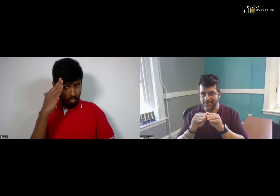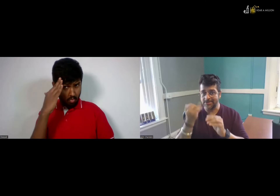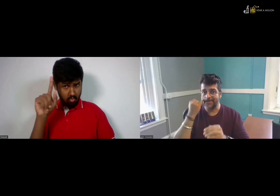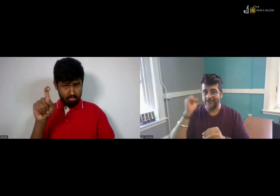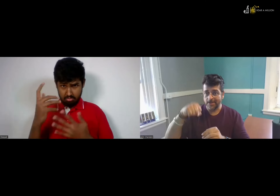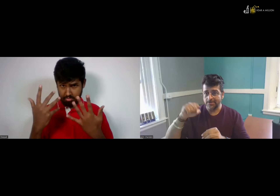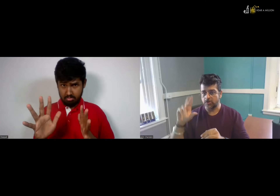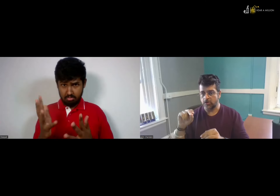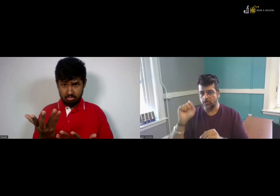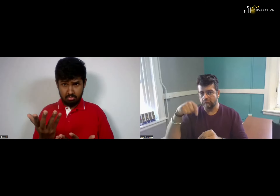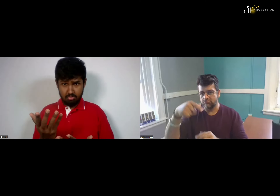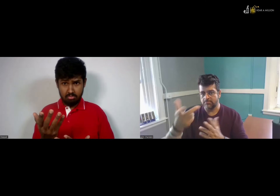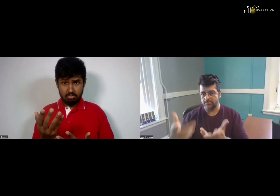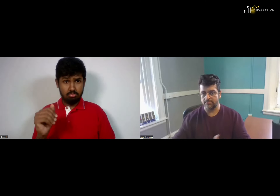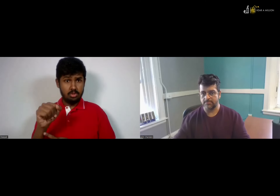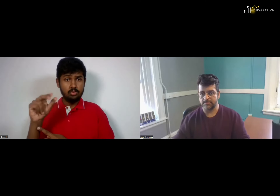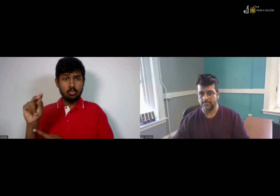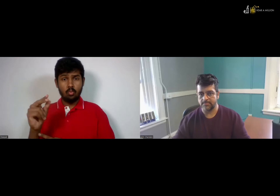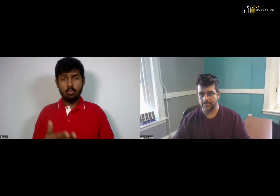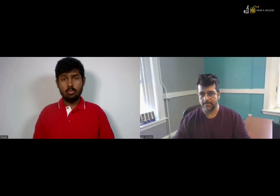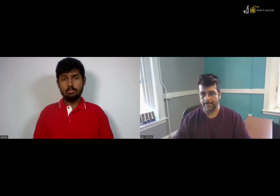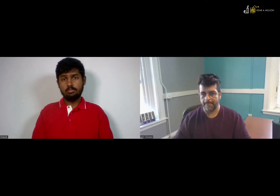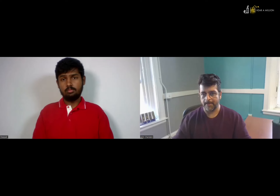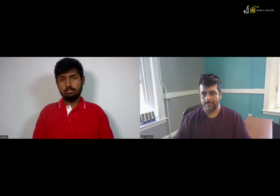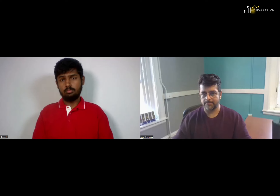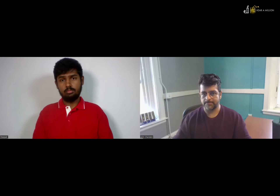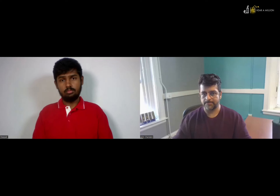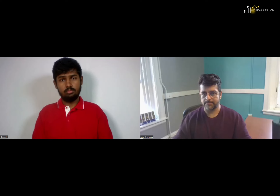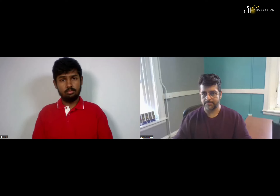equity? Yes or no?